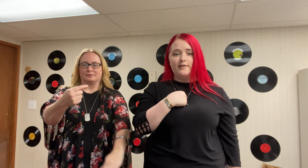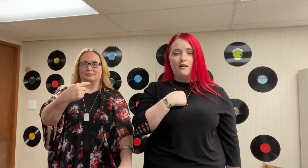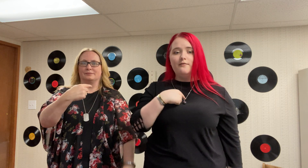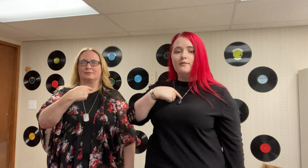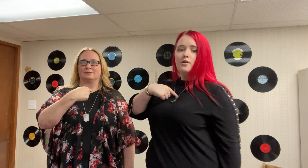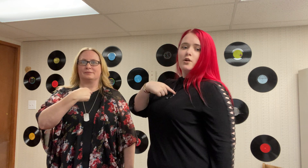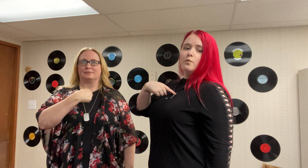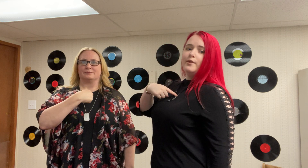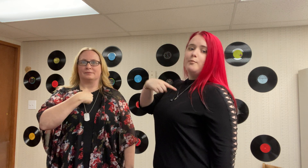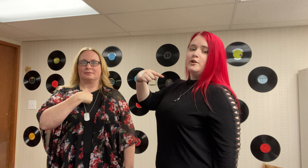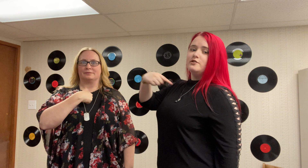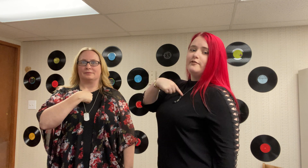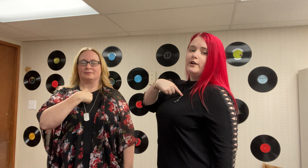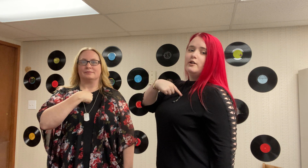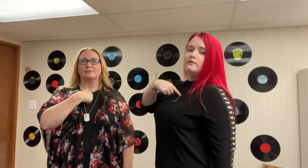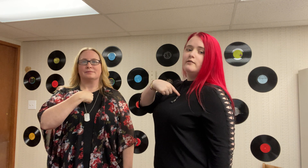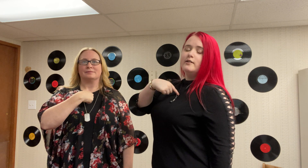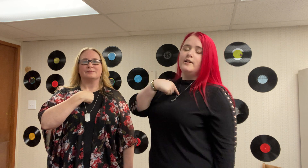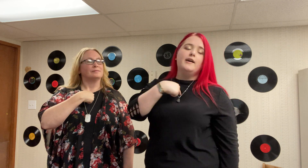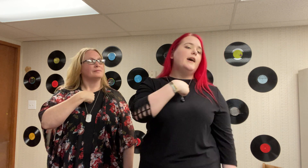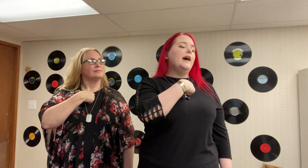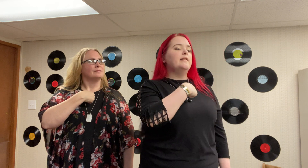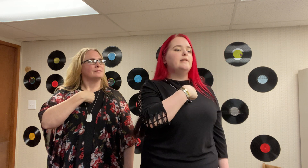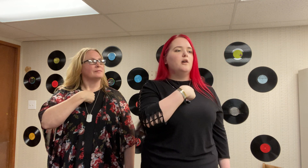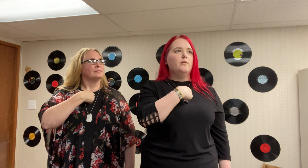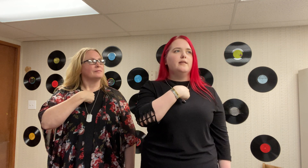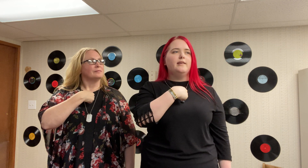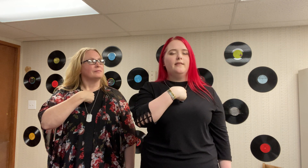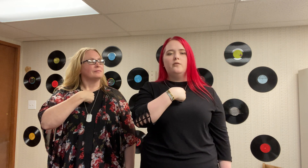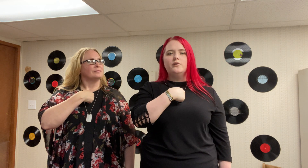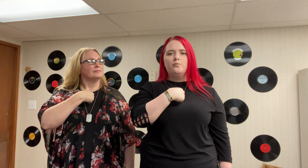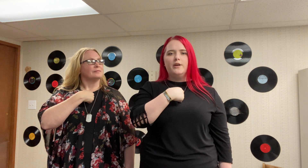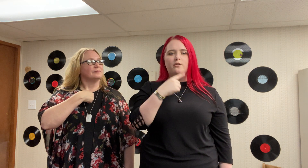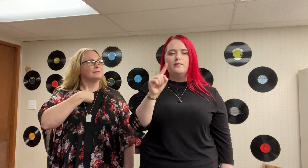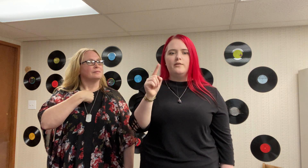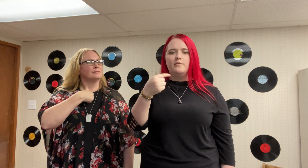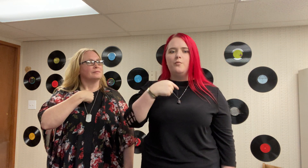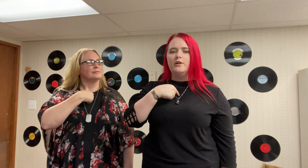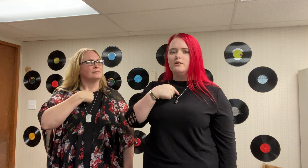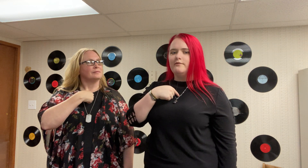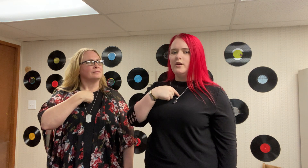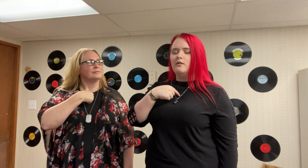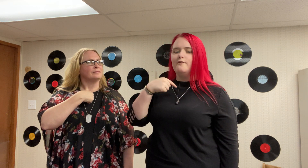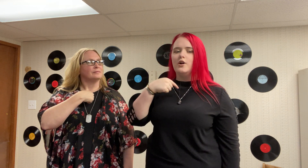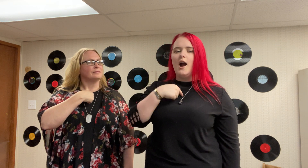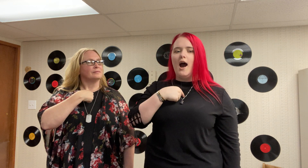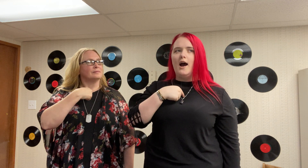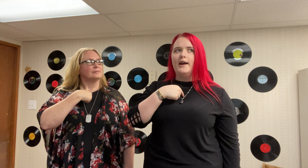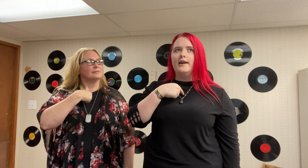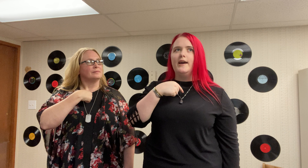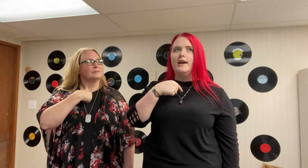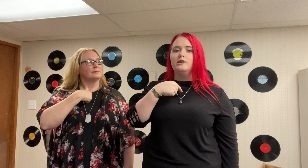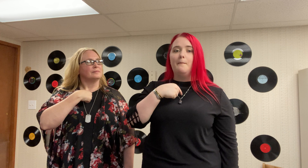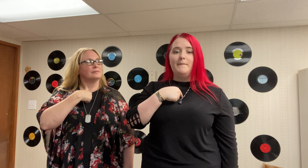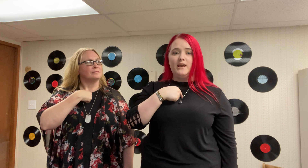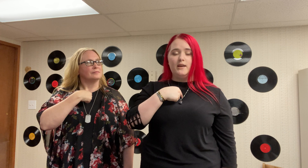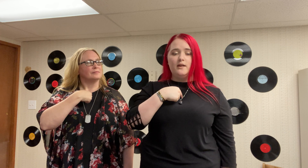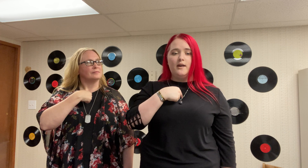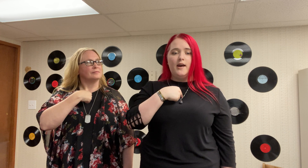yourself with a pointer finger. And so in sign language, we use this pointer finger for I and me. And